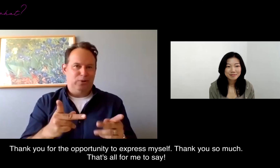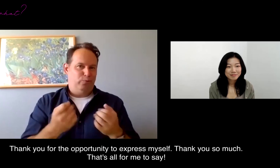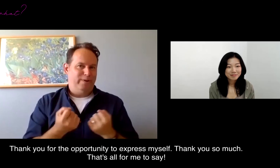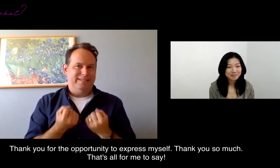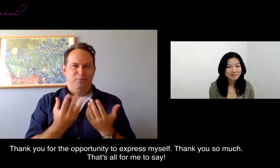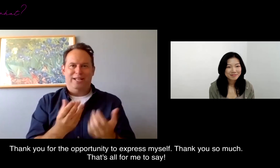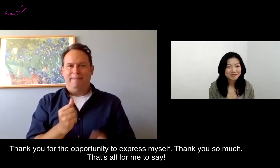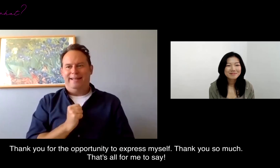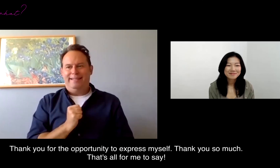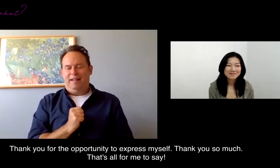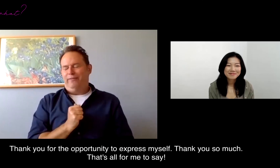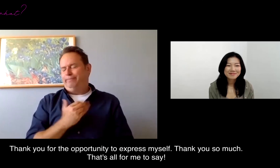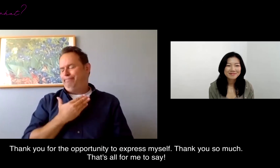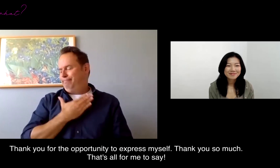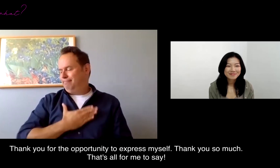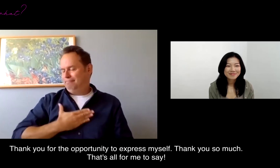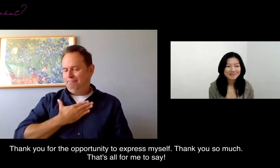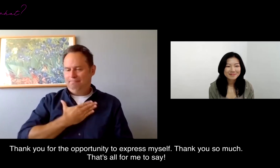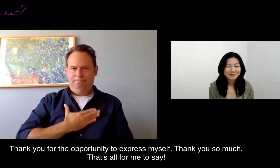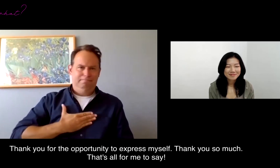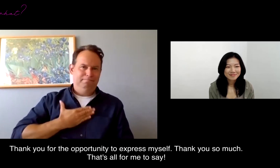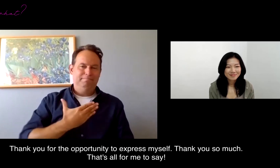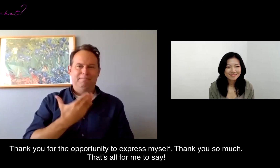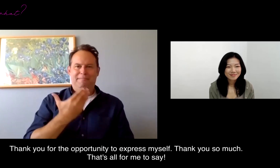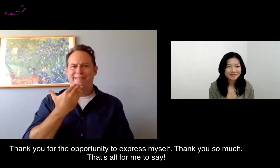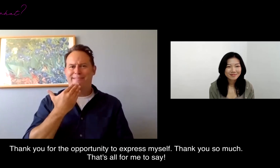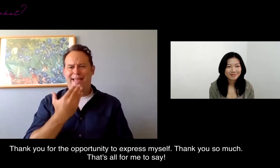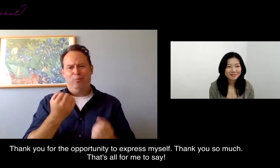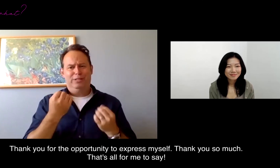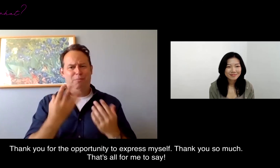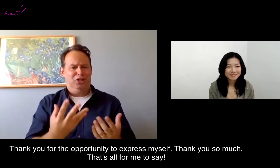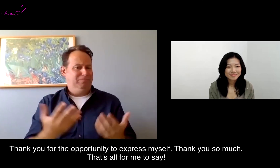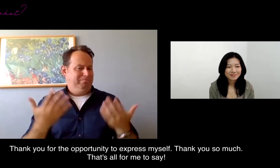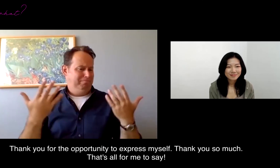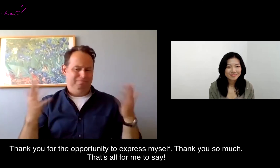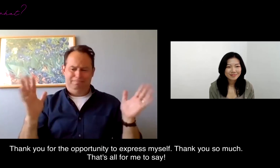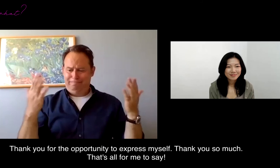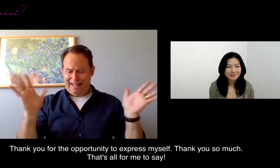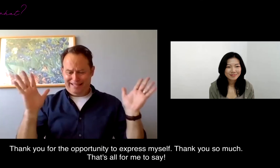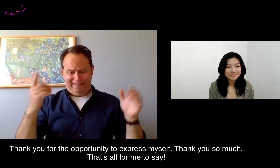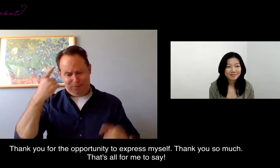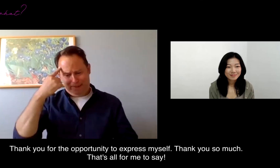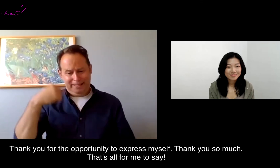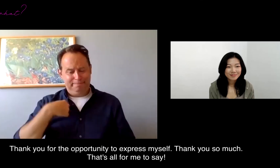Thank you for the opportunity to express myself. Thank you so much. That's all for me to say.